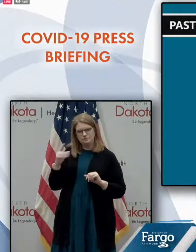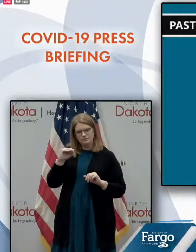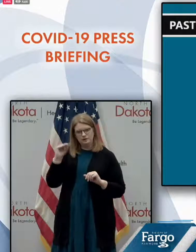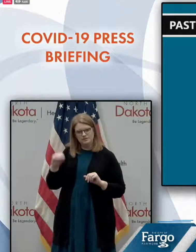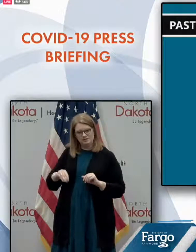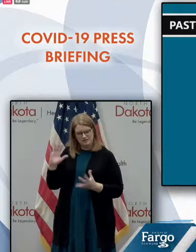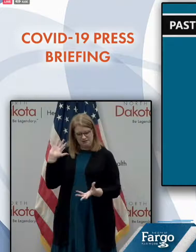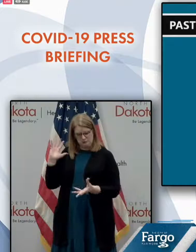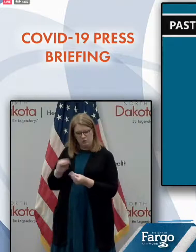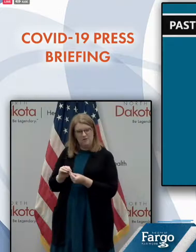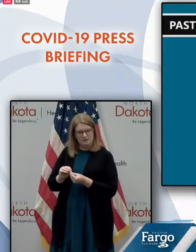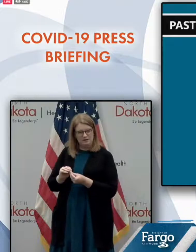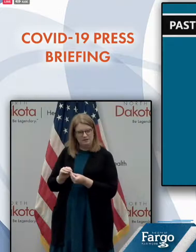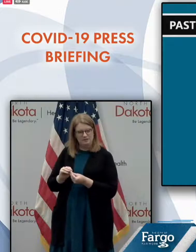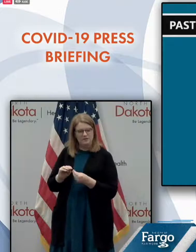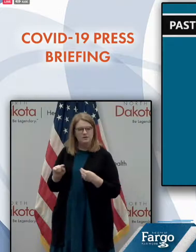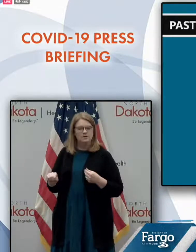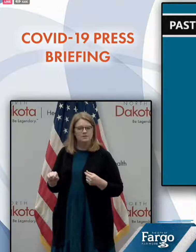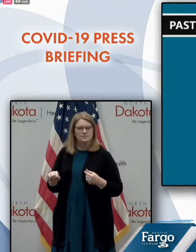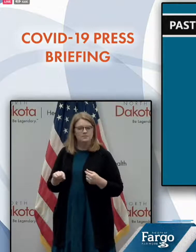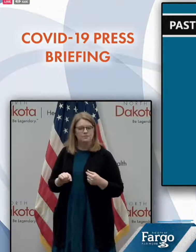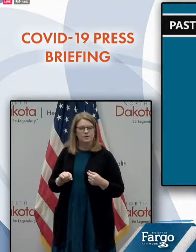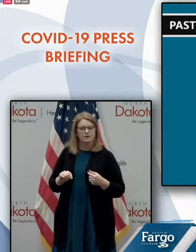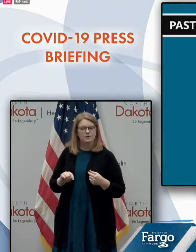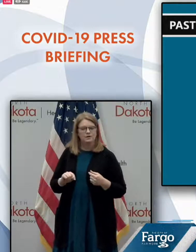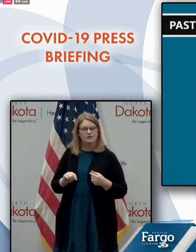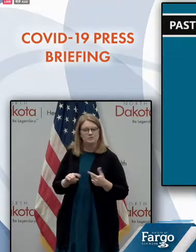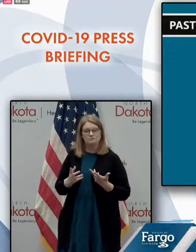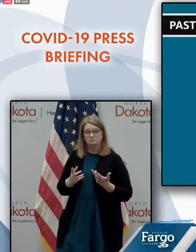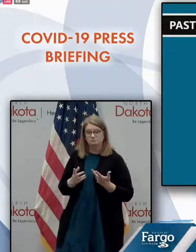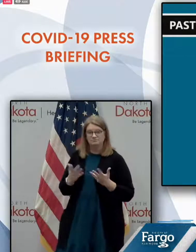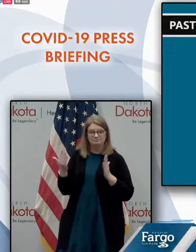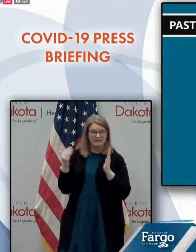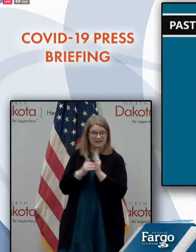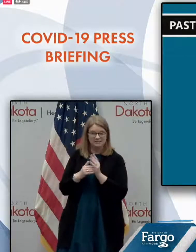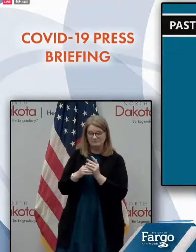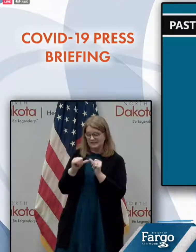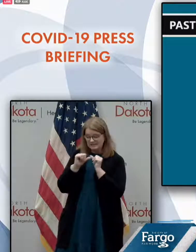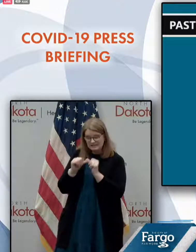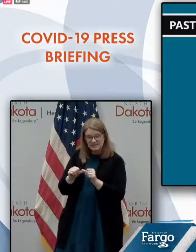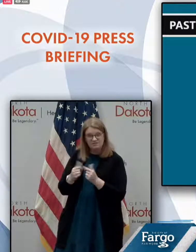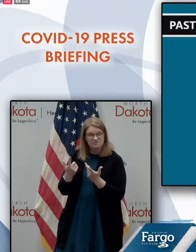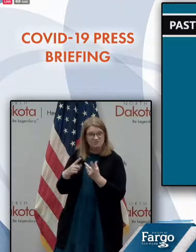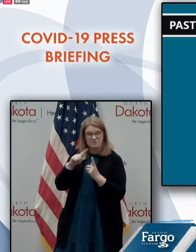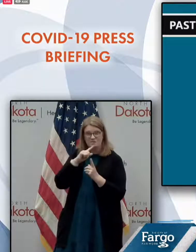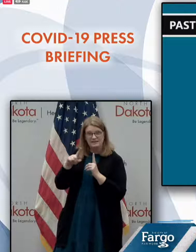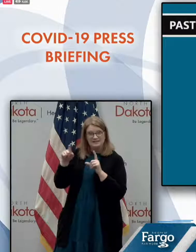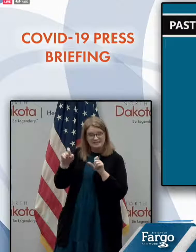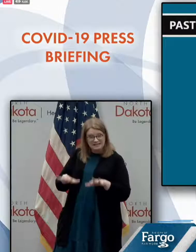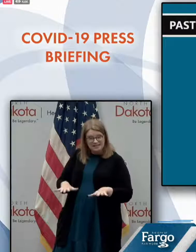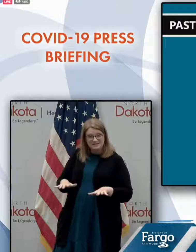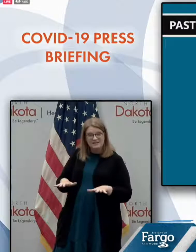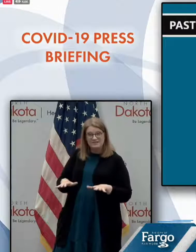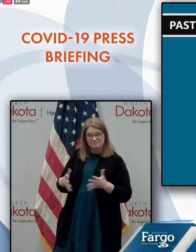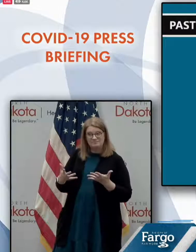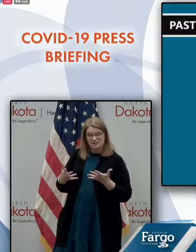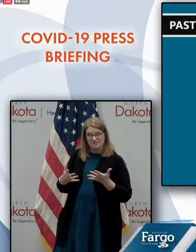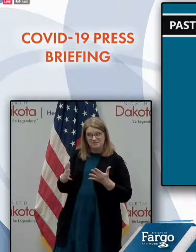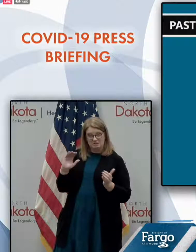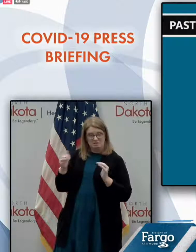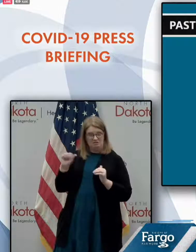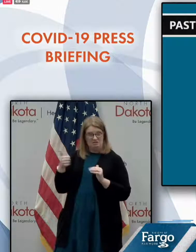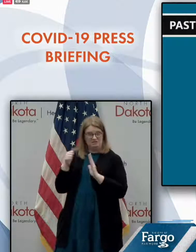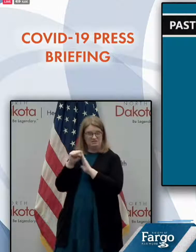4.1% cumulative is where we're at. And again, we continue to do a great job of testing relative per capita relative to other